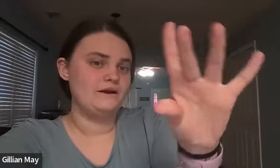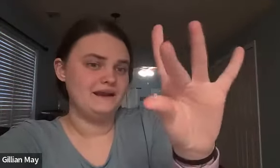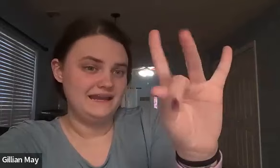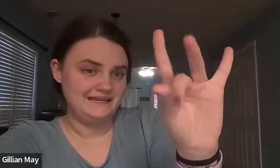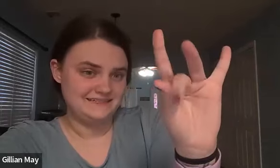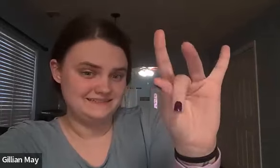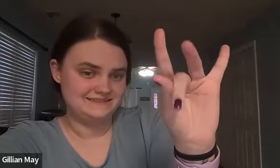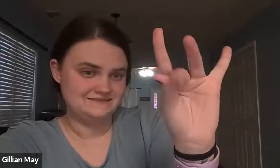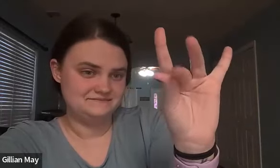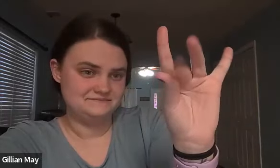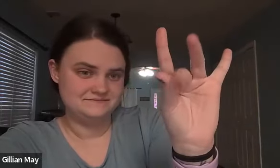or 18.